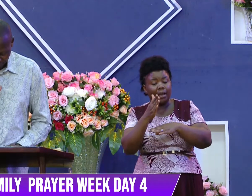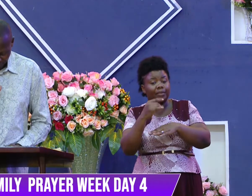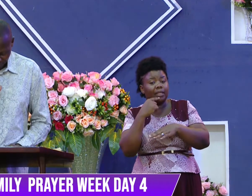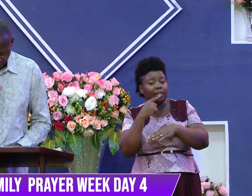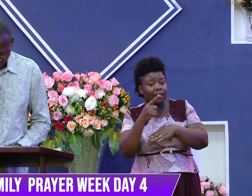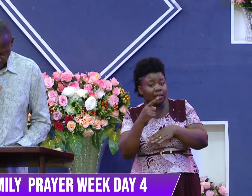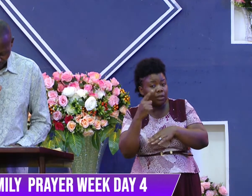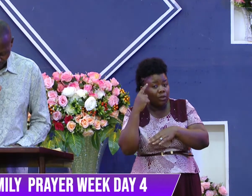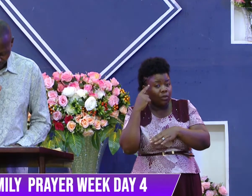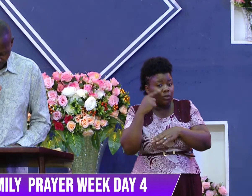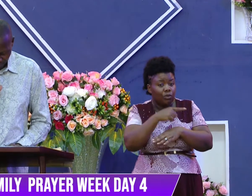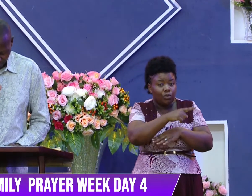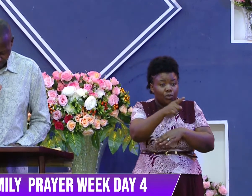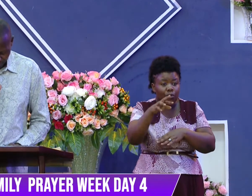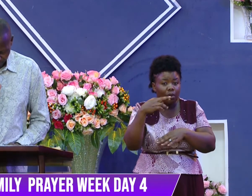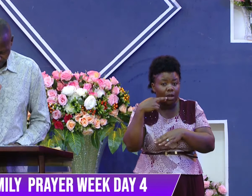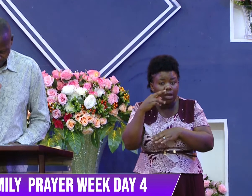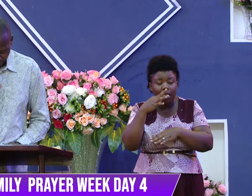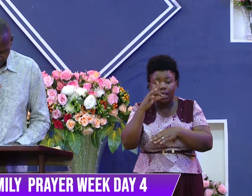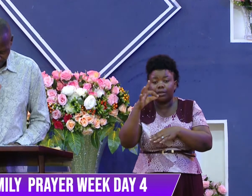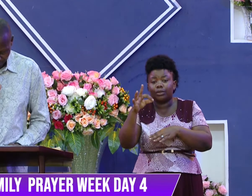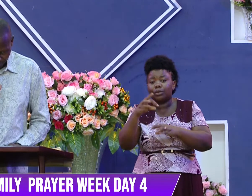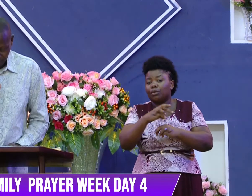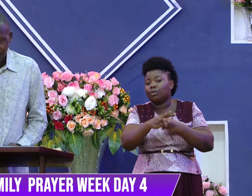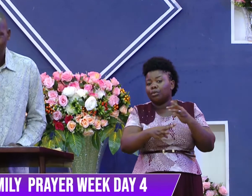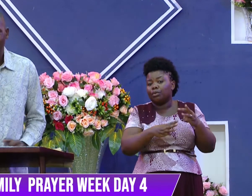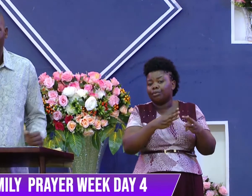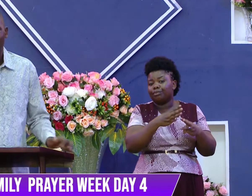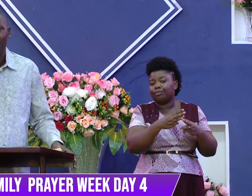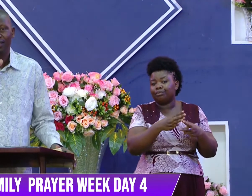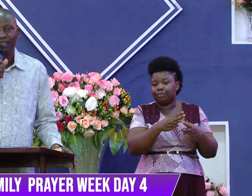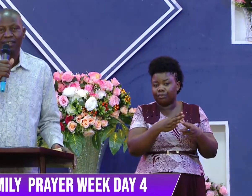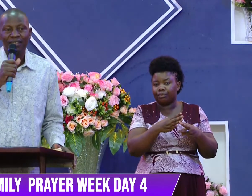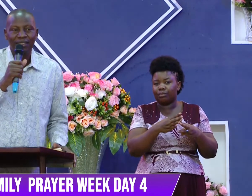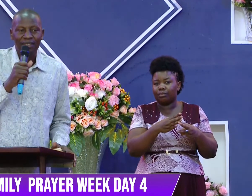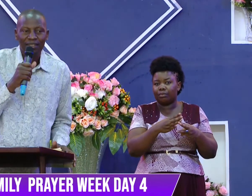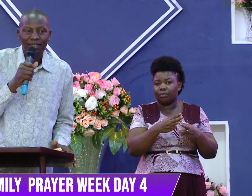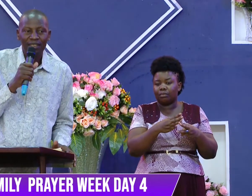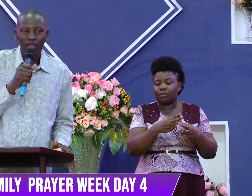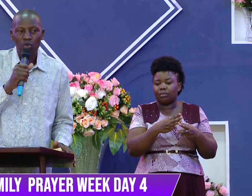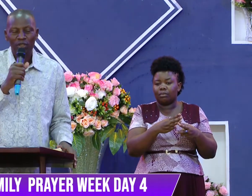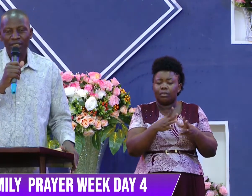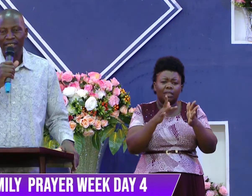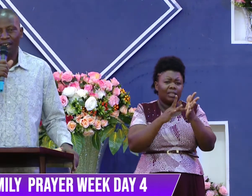after giving a blessing, saying you are blessed if you do this, here he says, you are the salt of the world.